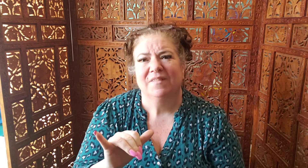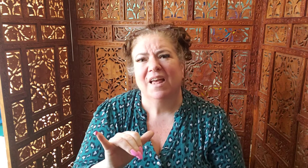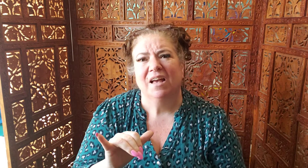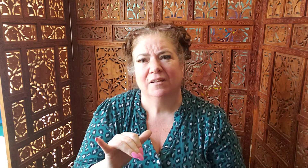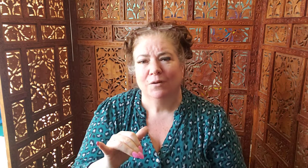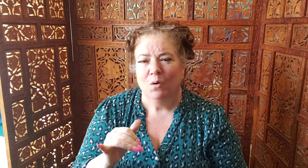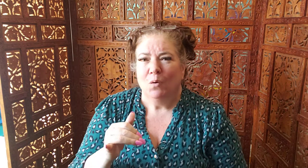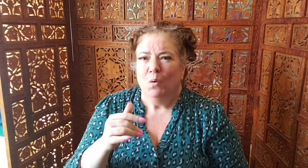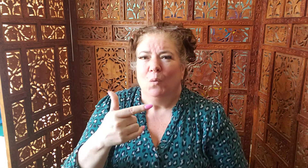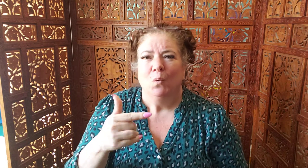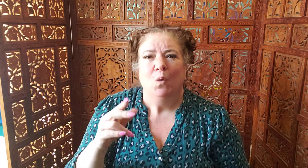flame.